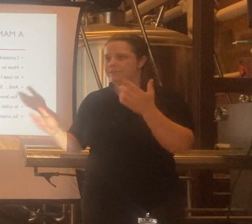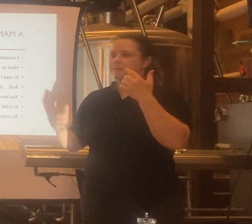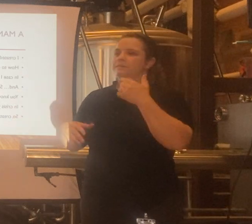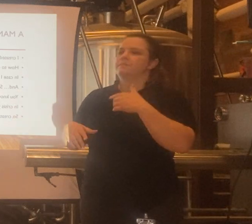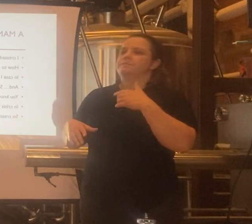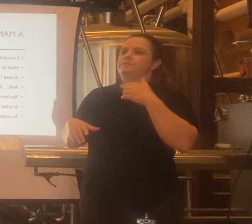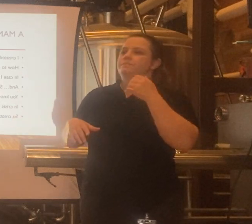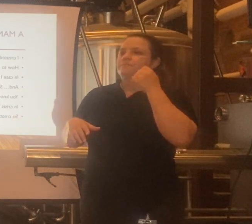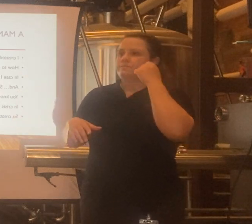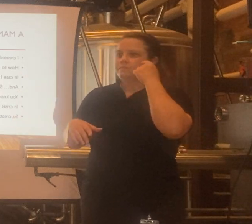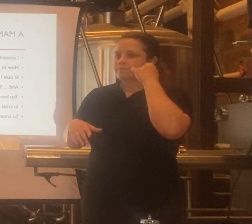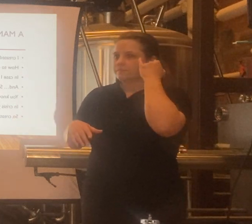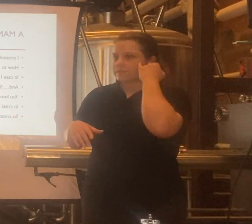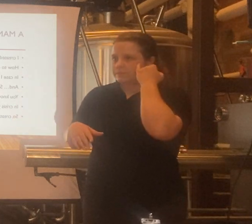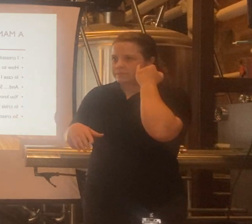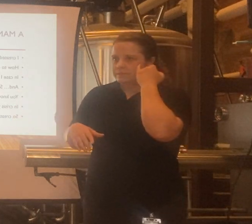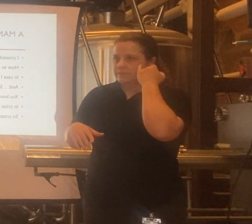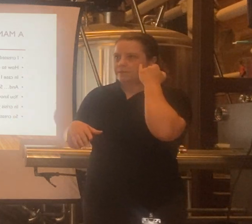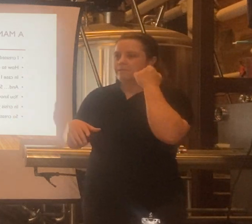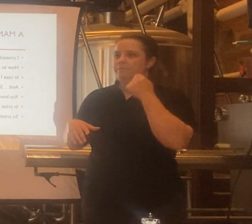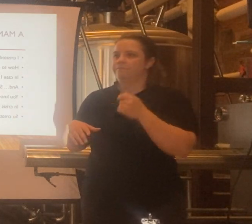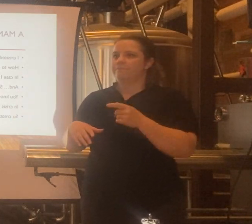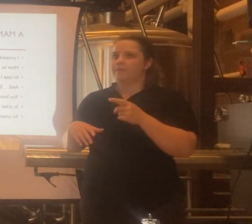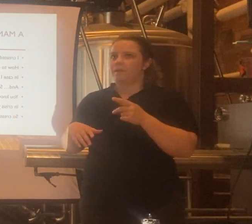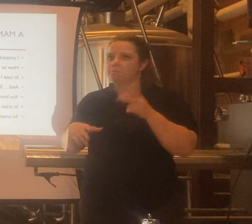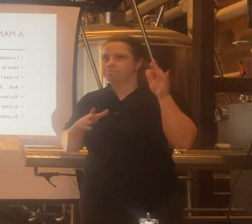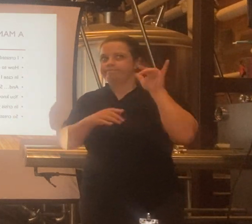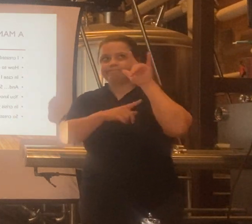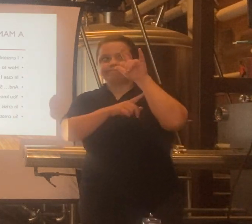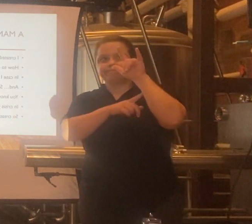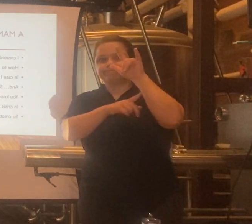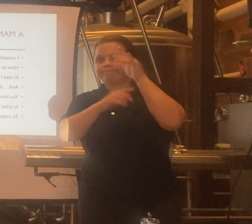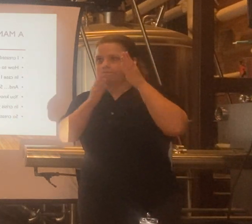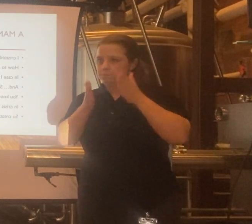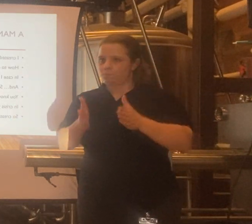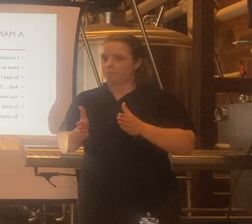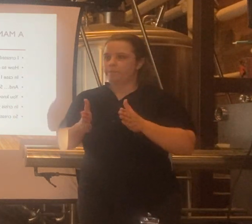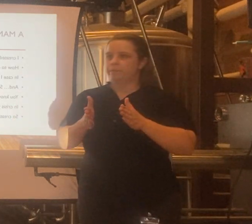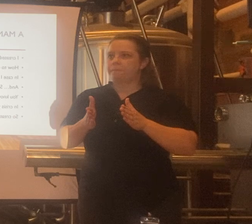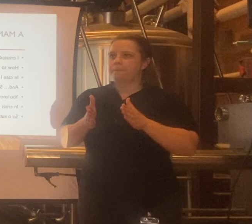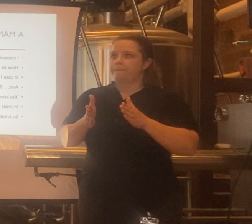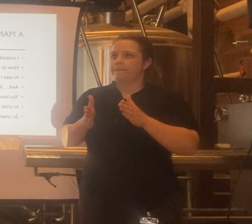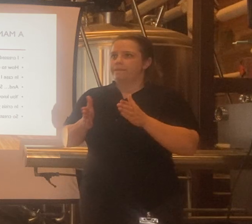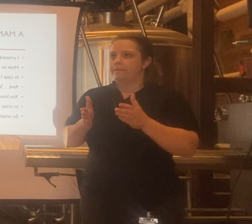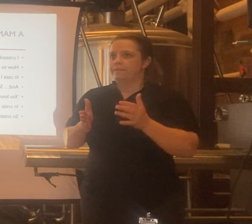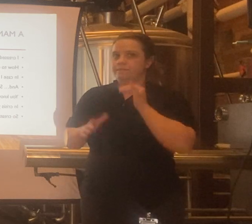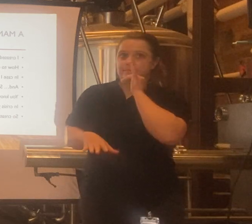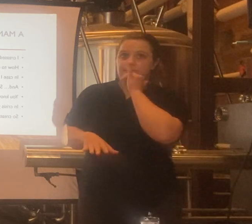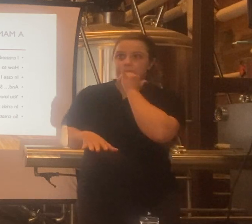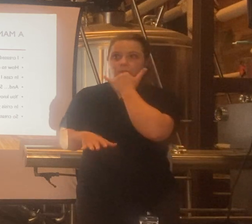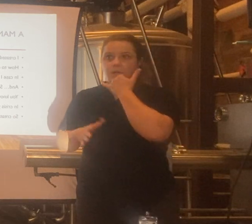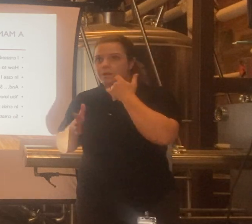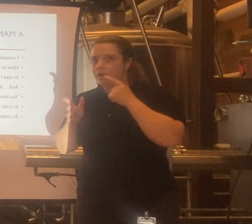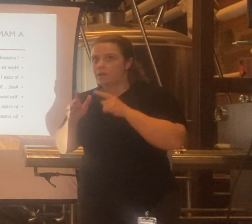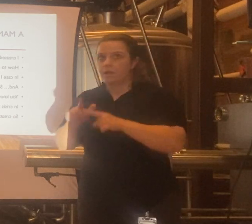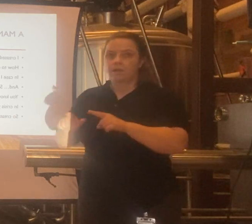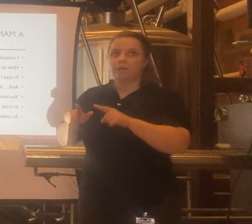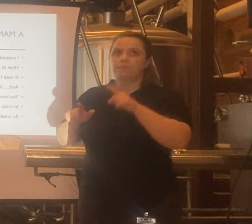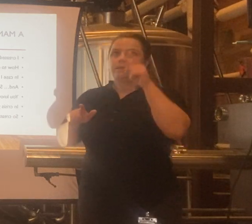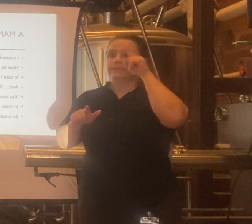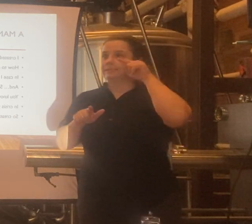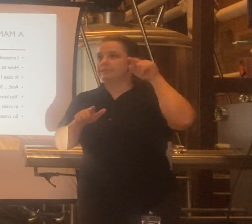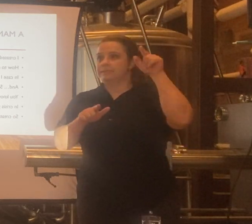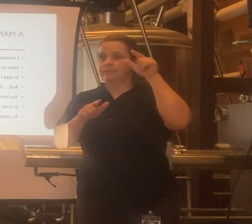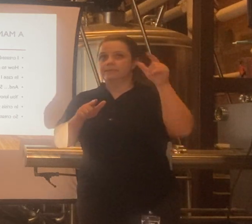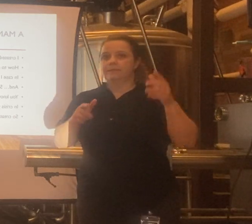they get a notebook out and they literally go down the list and because they can't remember. Have you seen the inside of a cockpit? Good luck remembering all that.